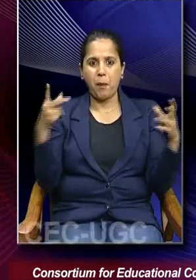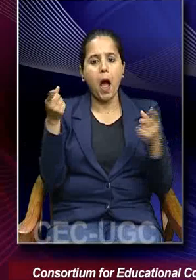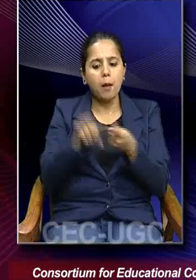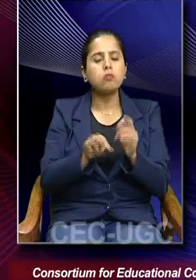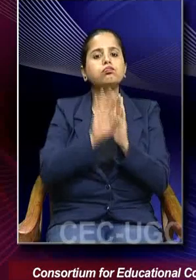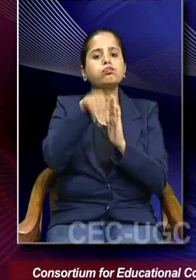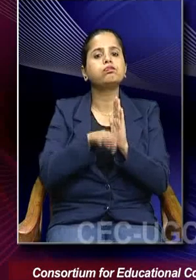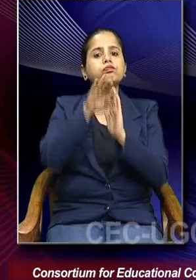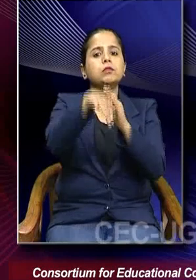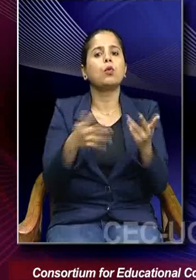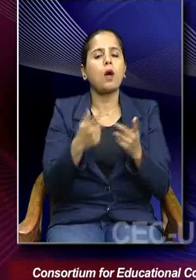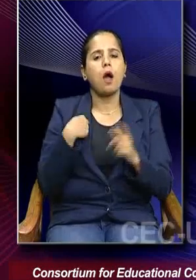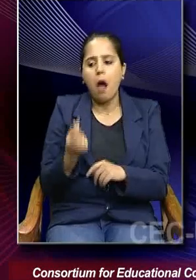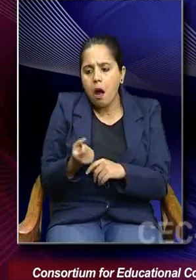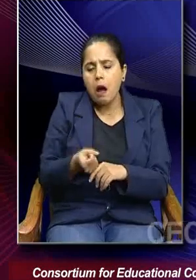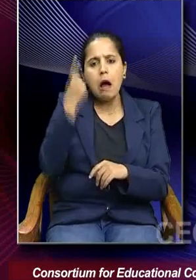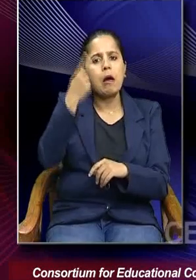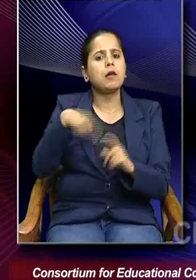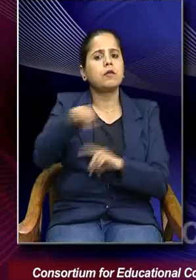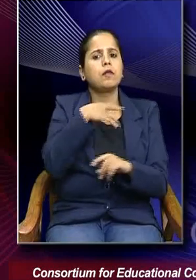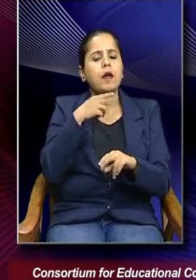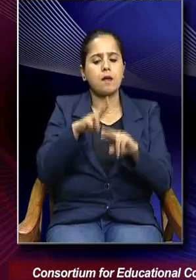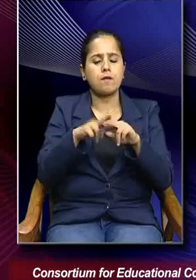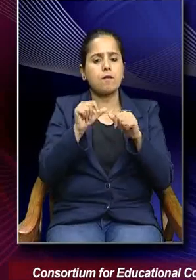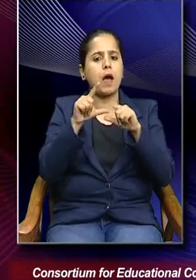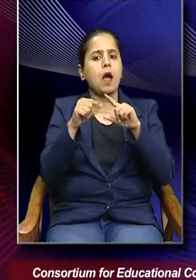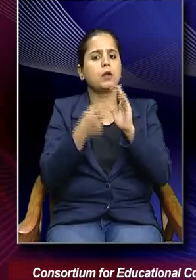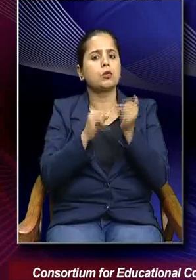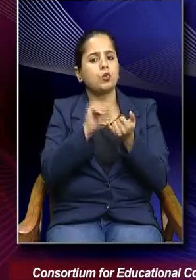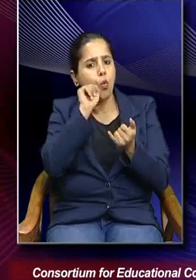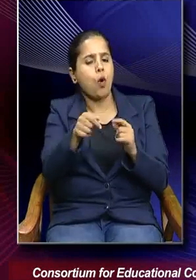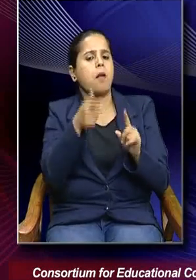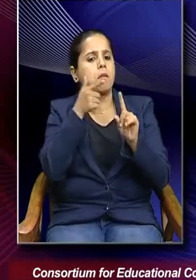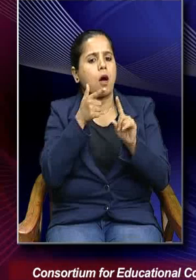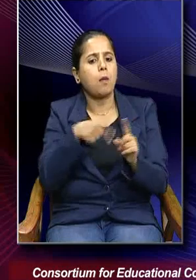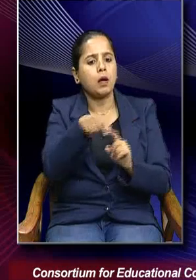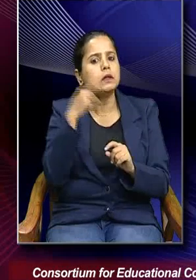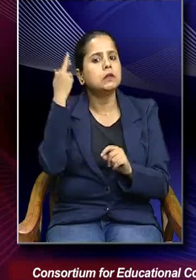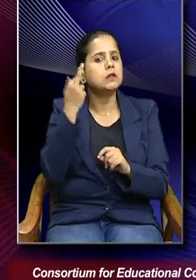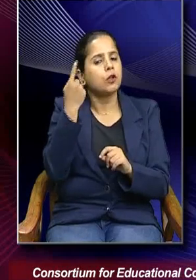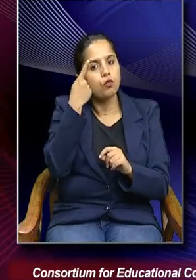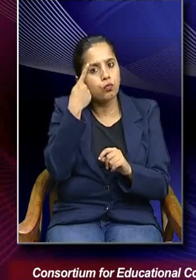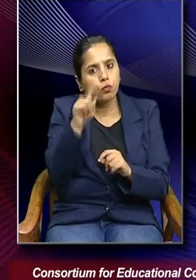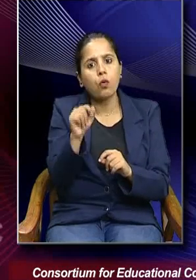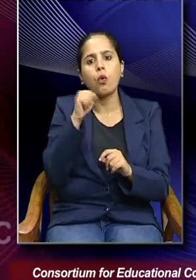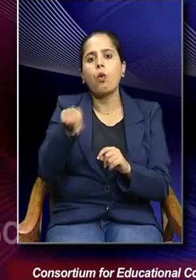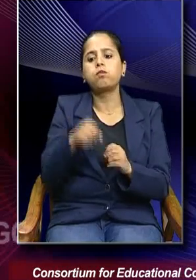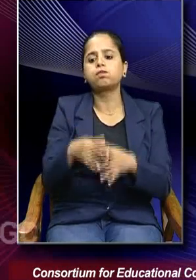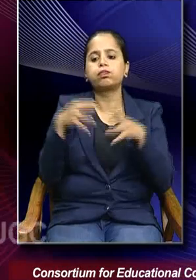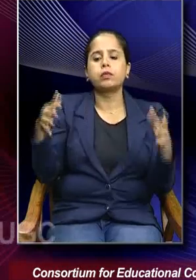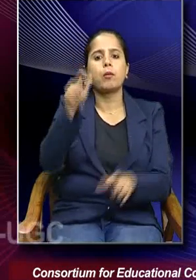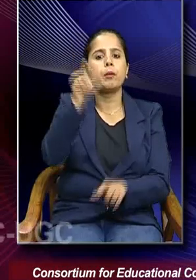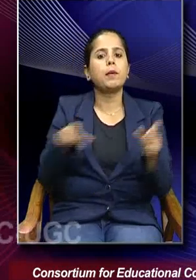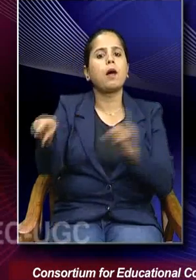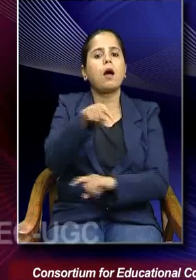kind of make an understanding of factors that are responsible for increase in